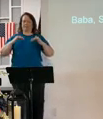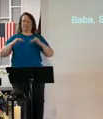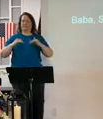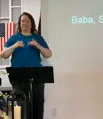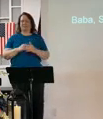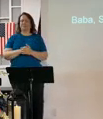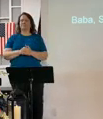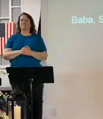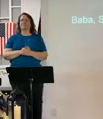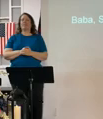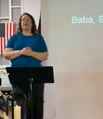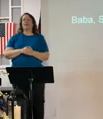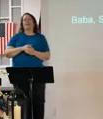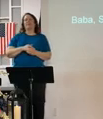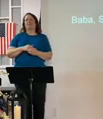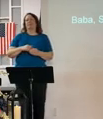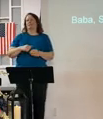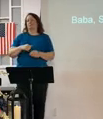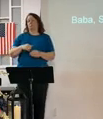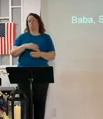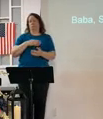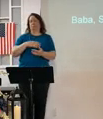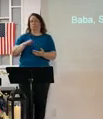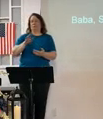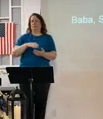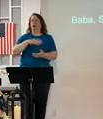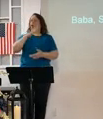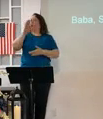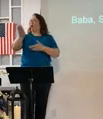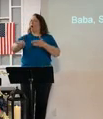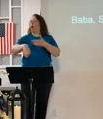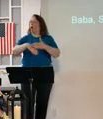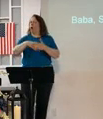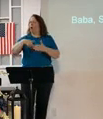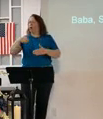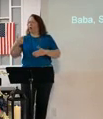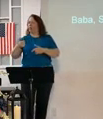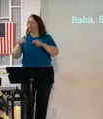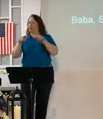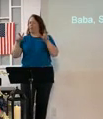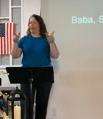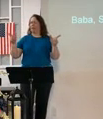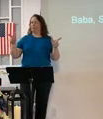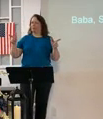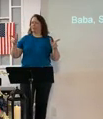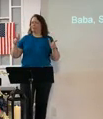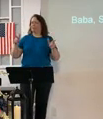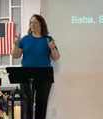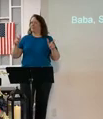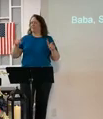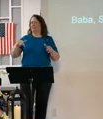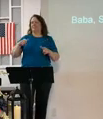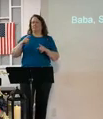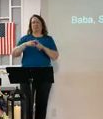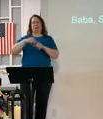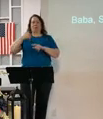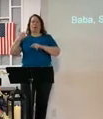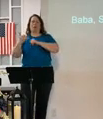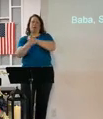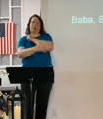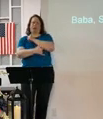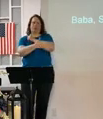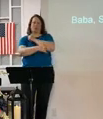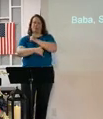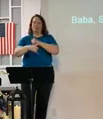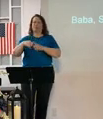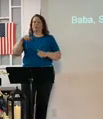that is entirely in Turkish. This is a very common song that we love singing in our church